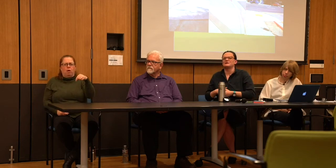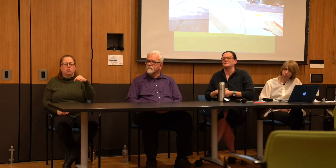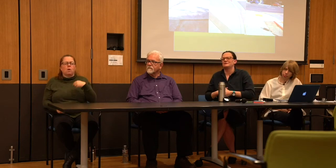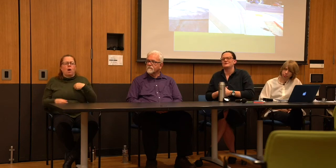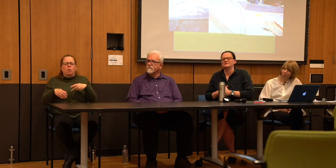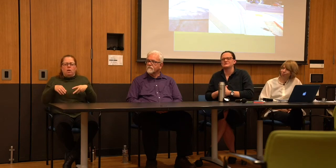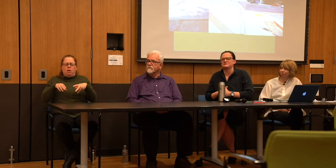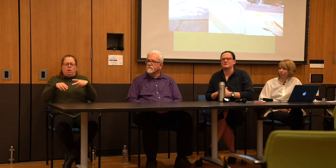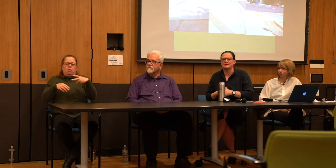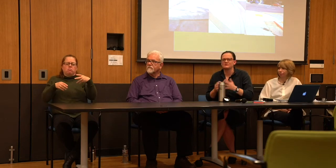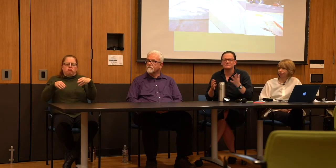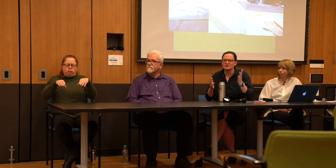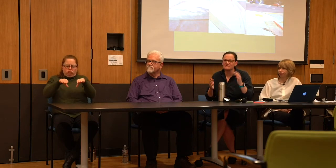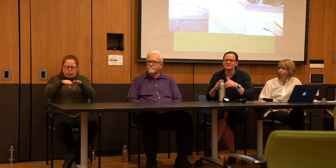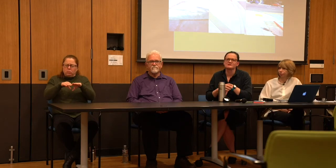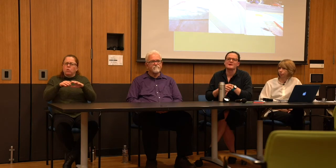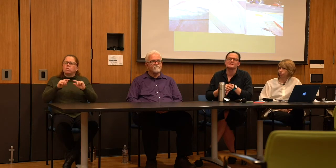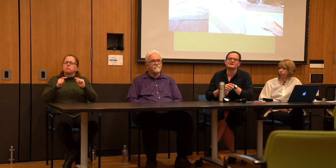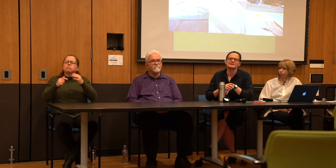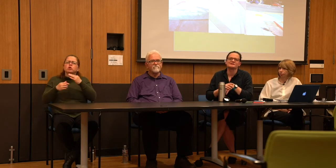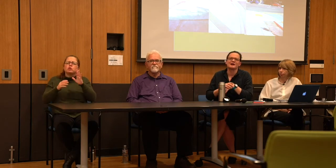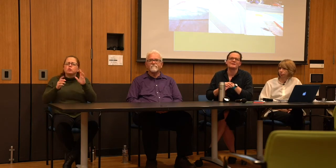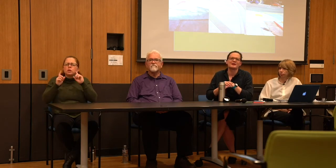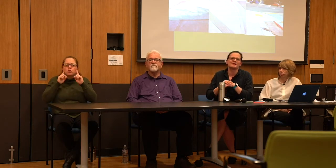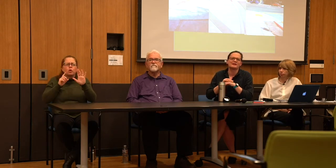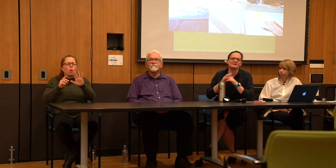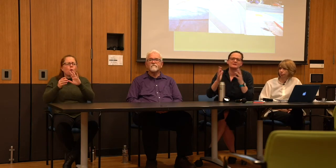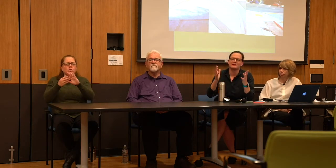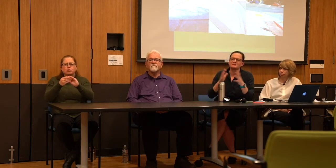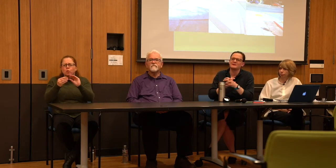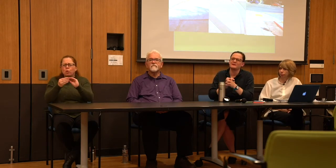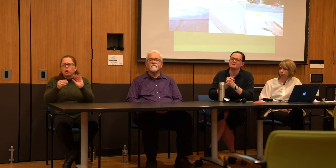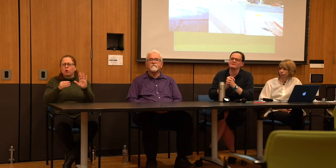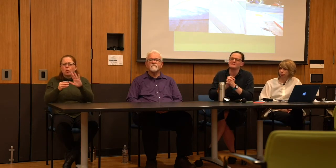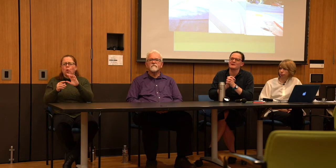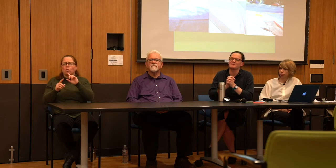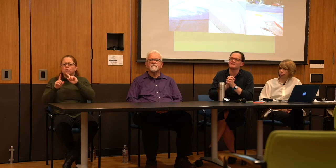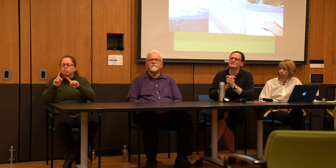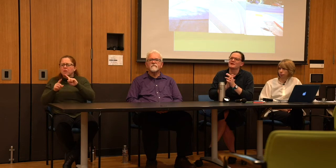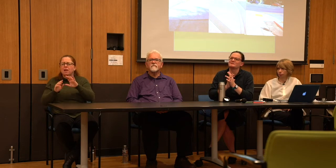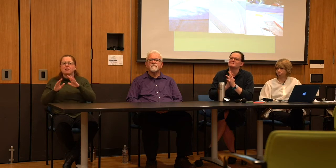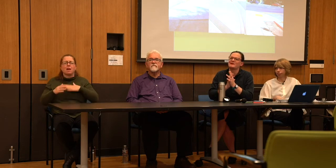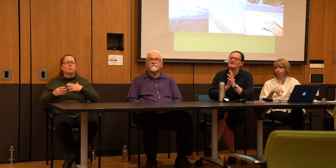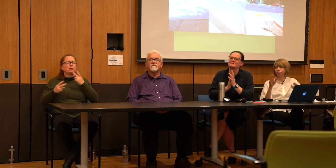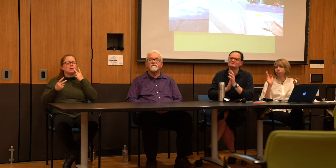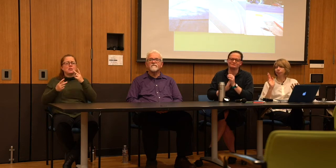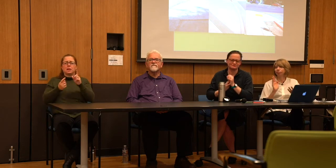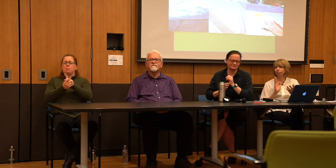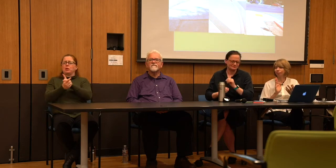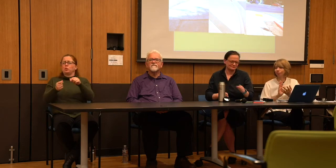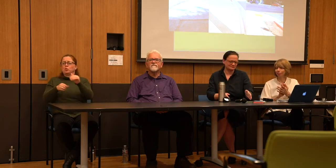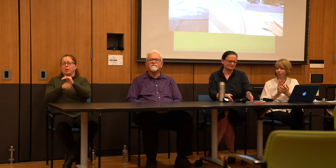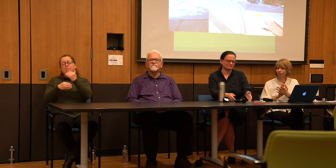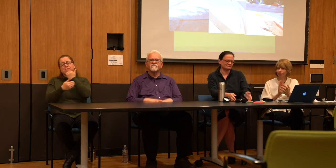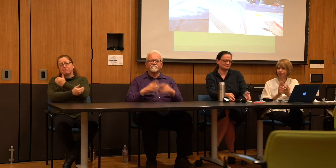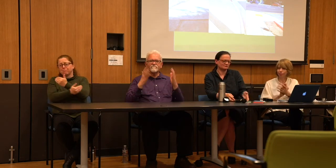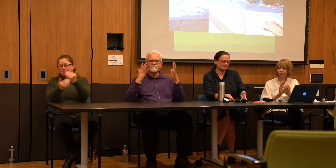hear folks, you know, stories and responses, and great to meet so many of you tonight. Thank you.